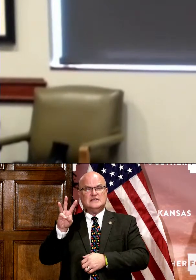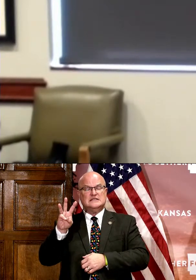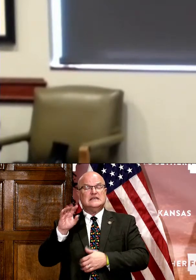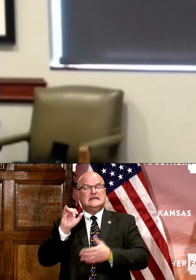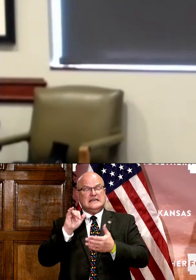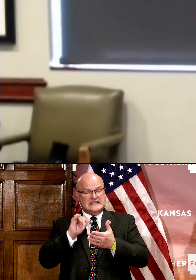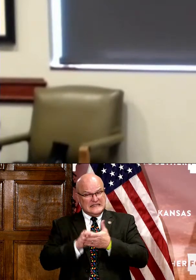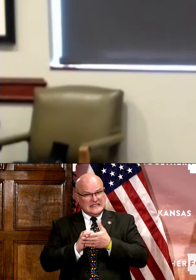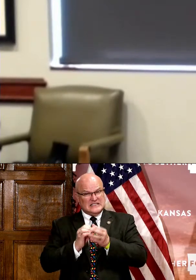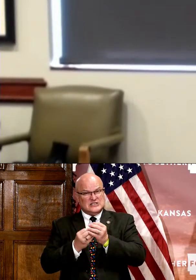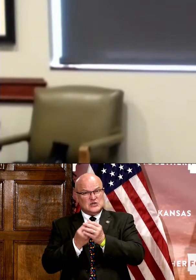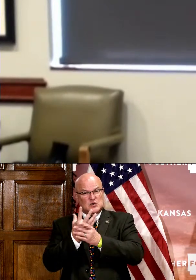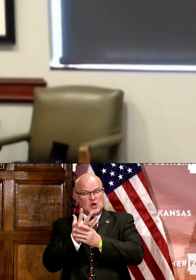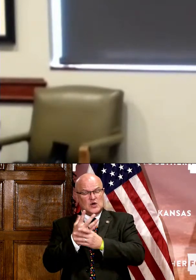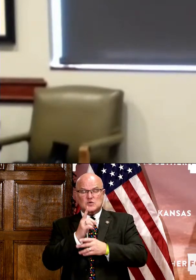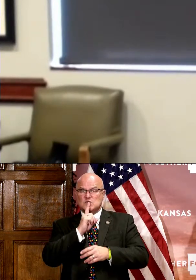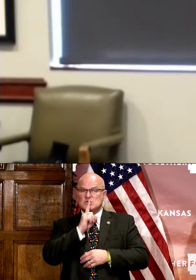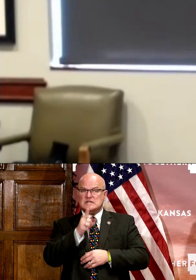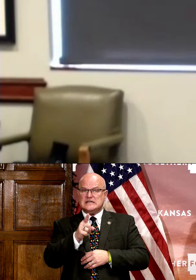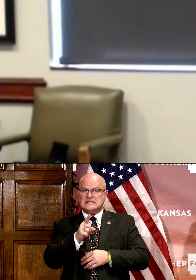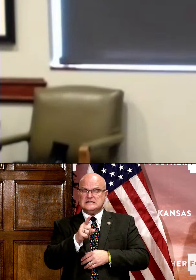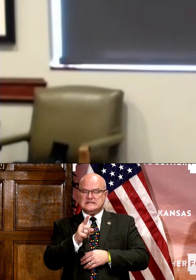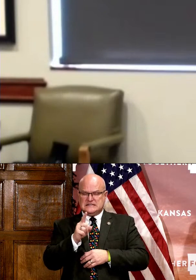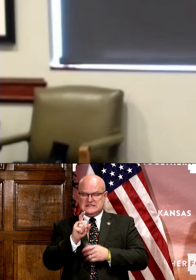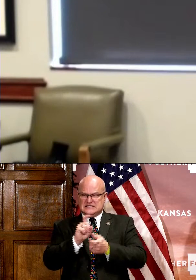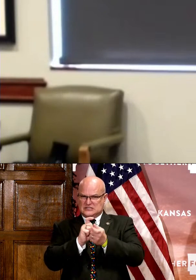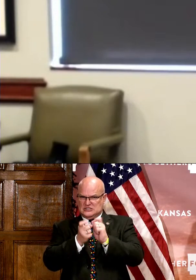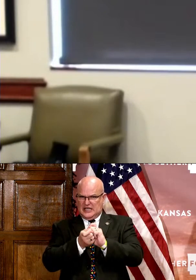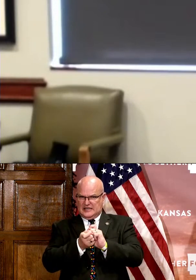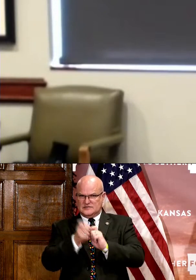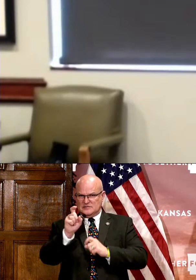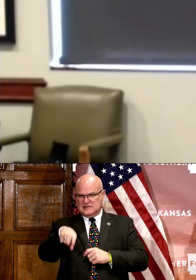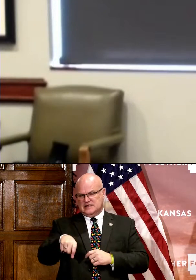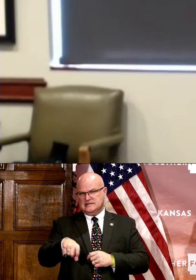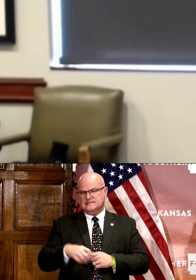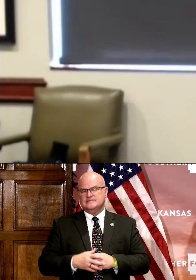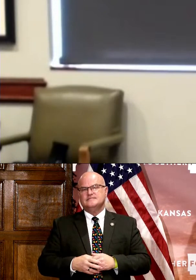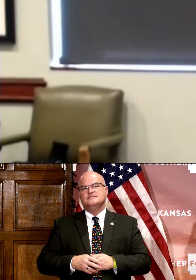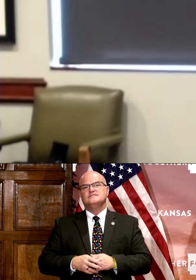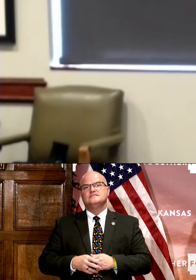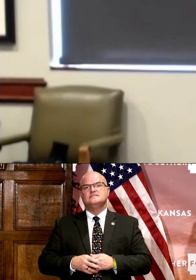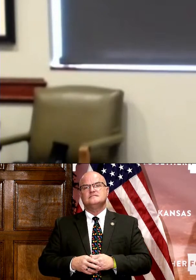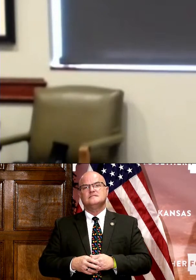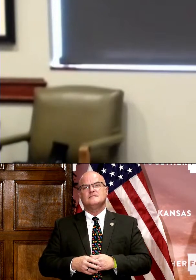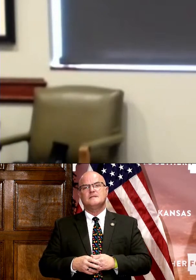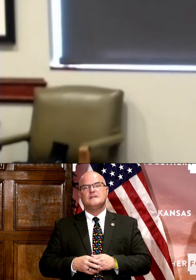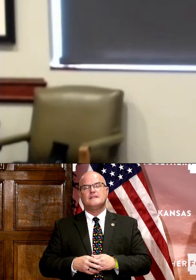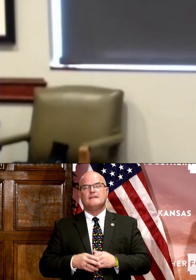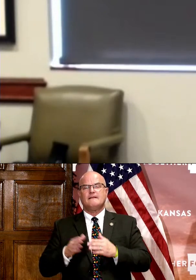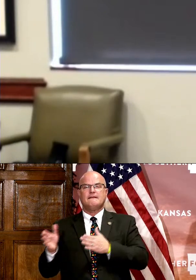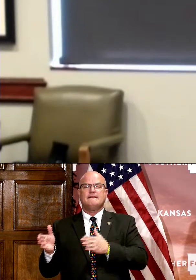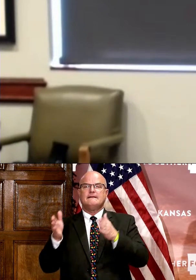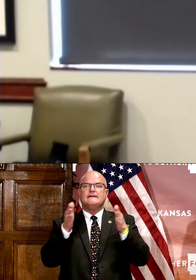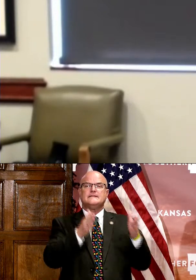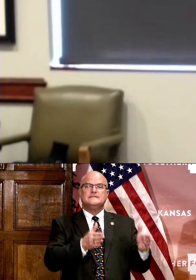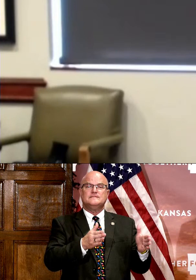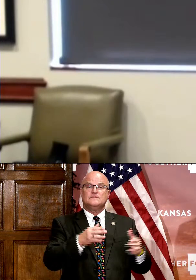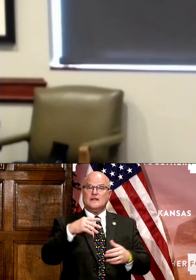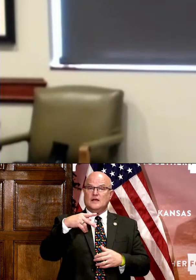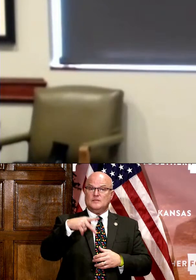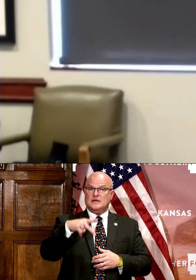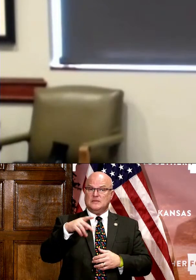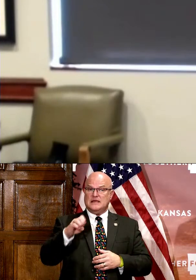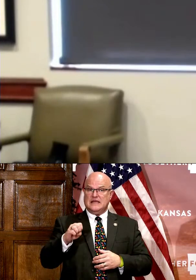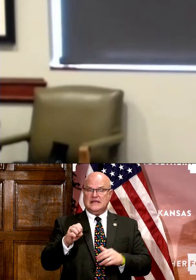that we really need to change moving forward. On the positive side, PPE is